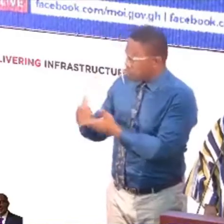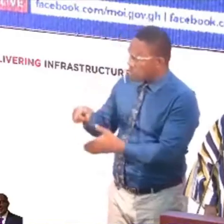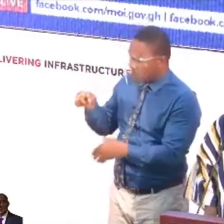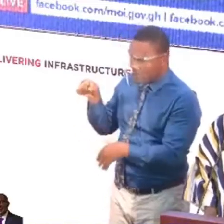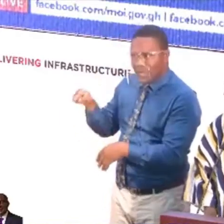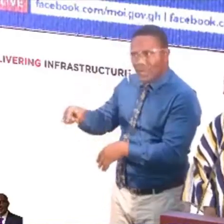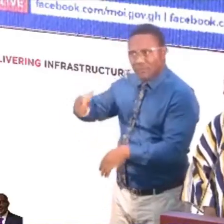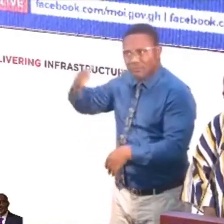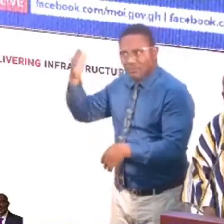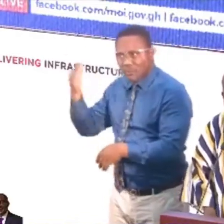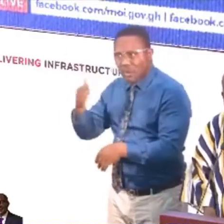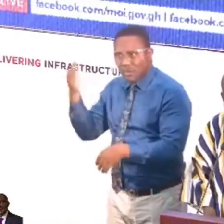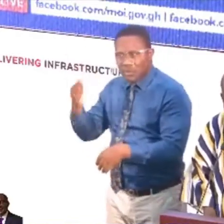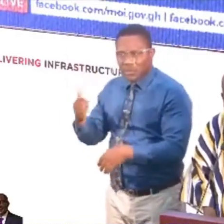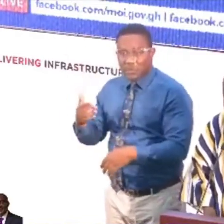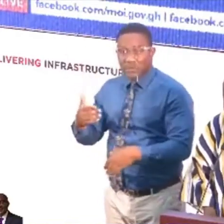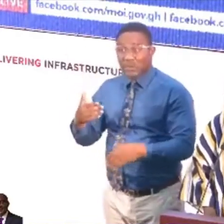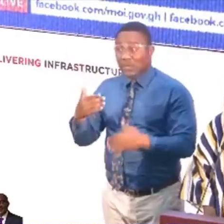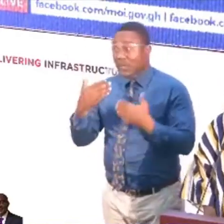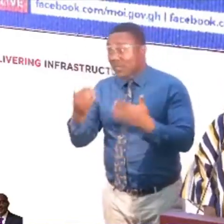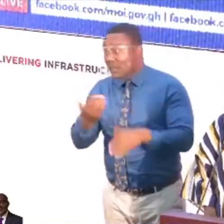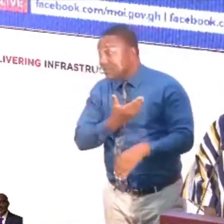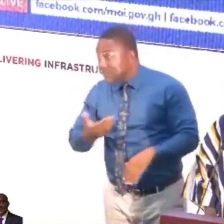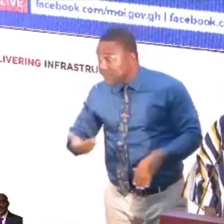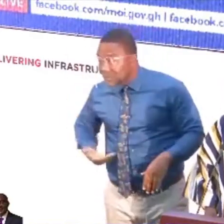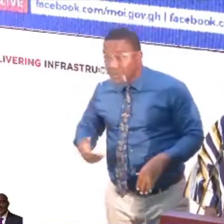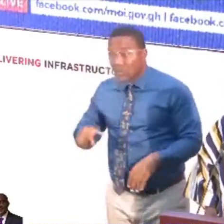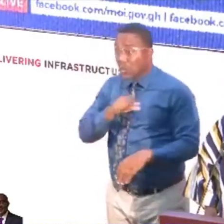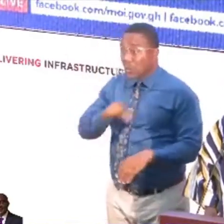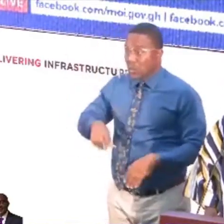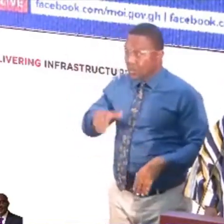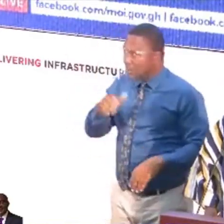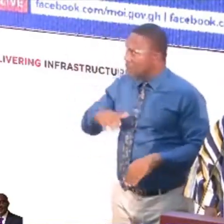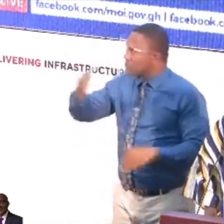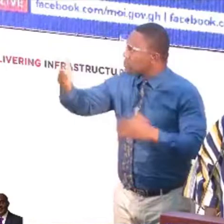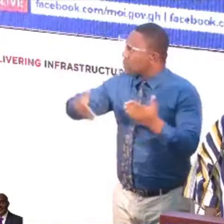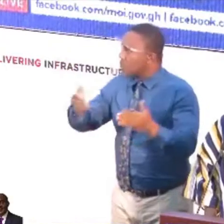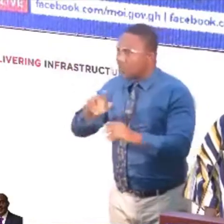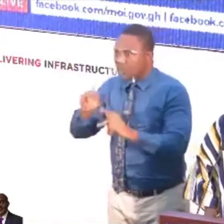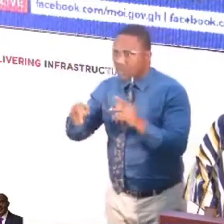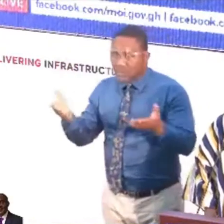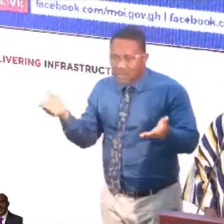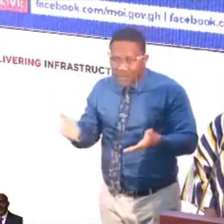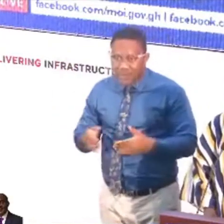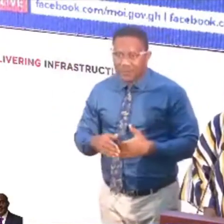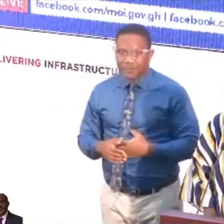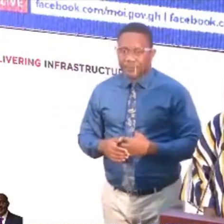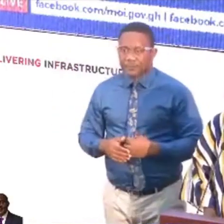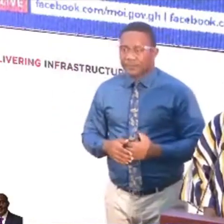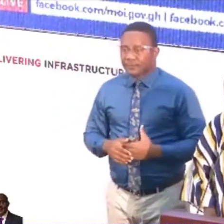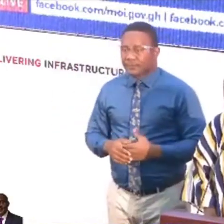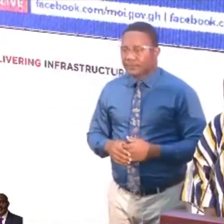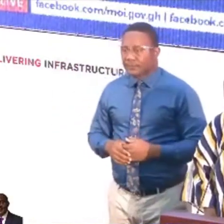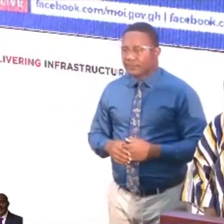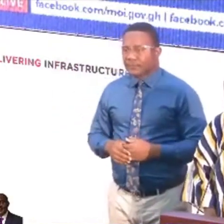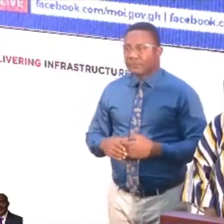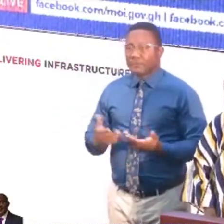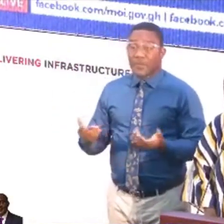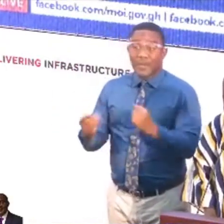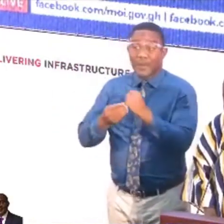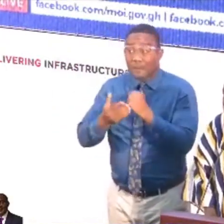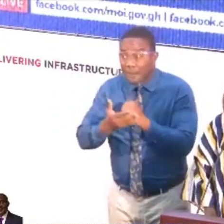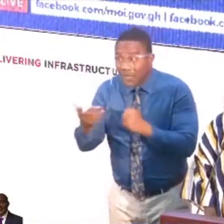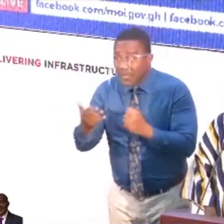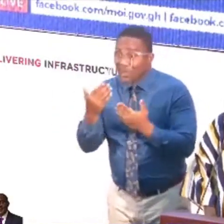together. I want to thank Nime, Name, and invited guests who are here with us this evening. Our colleagues from the media, we